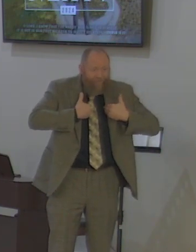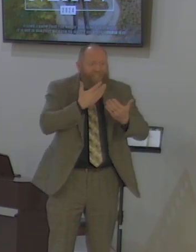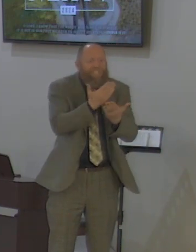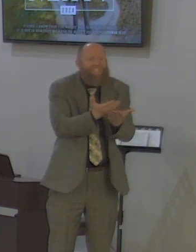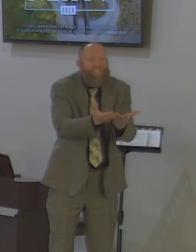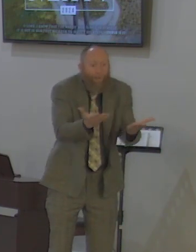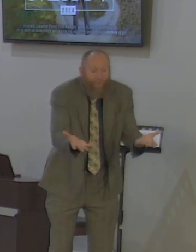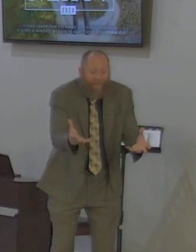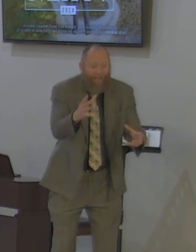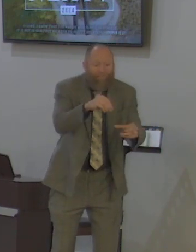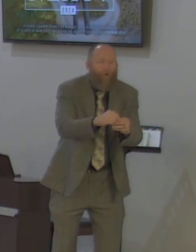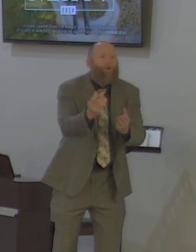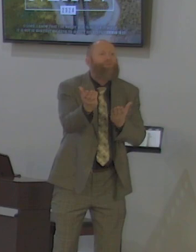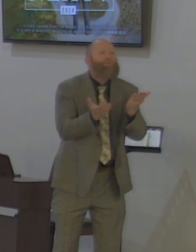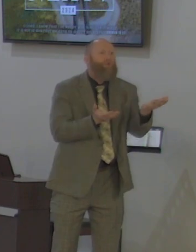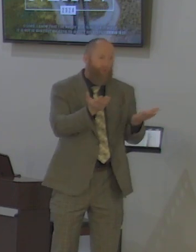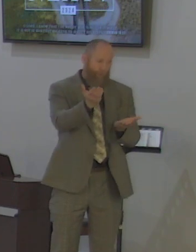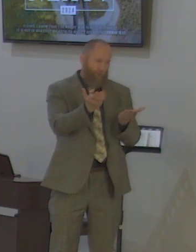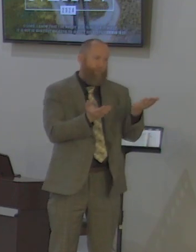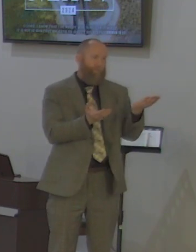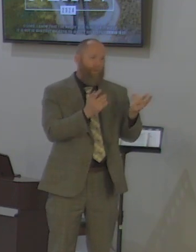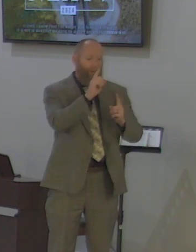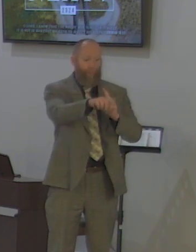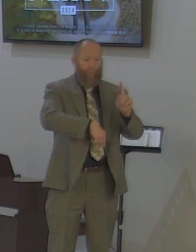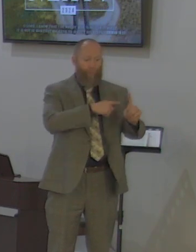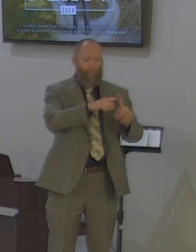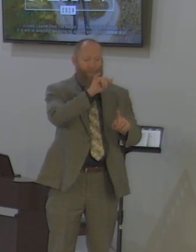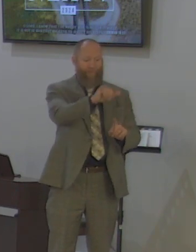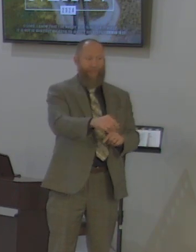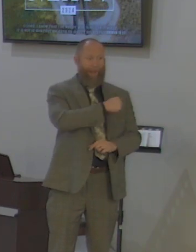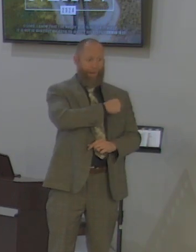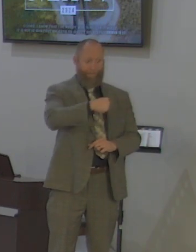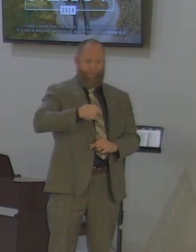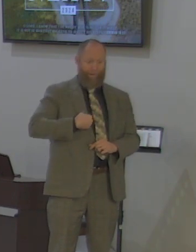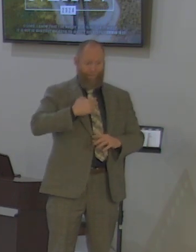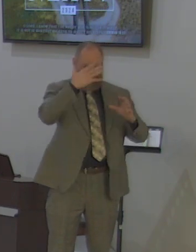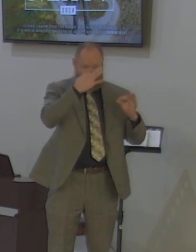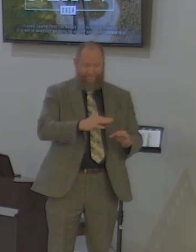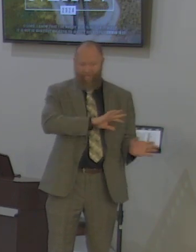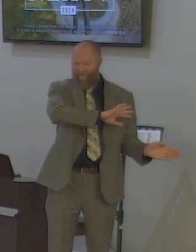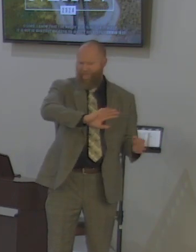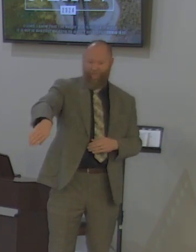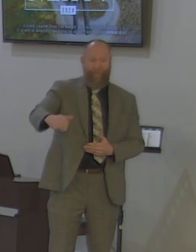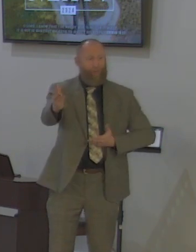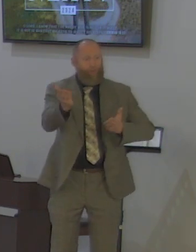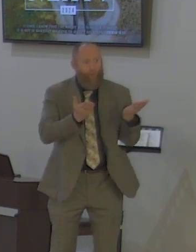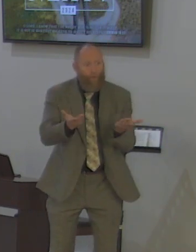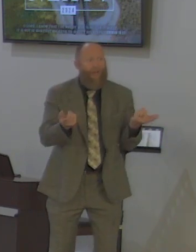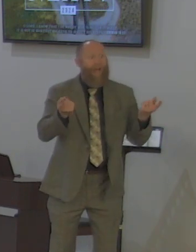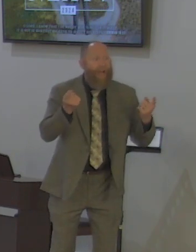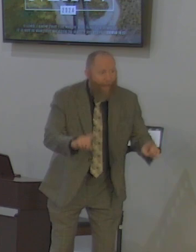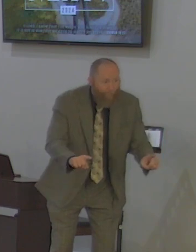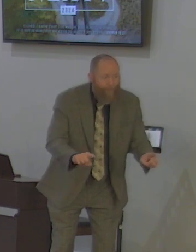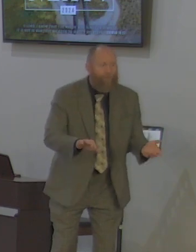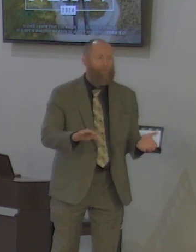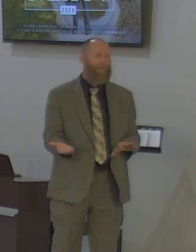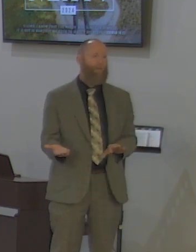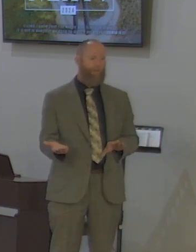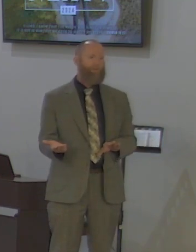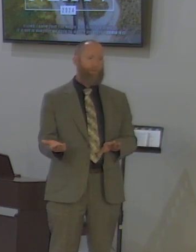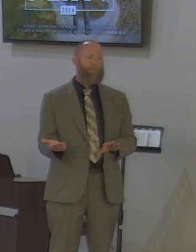function. And revival is when we get back to a right relationship or a normal relationship on God's terms. And that